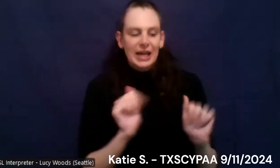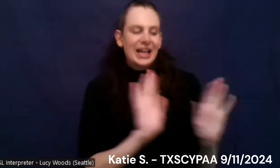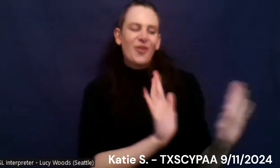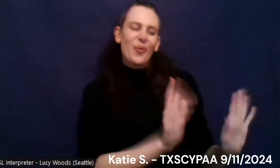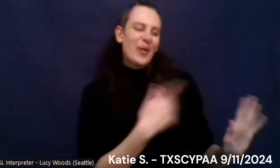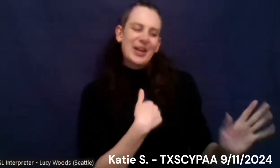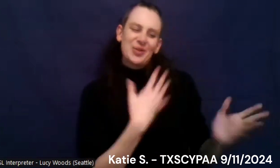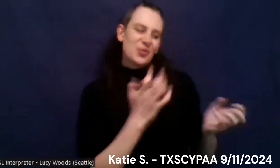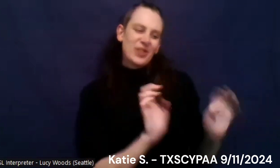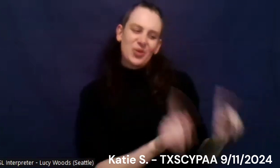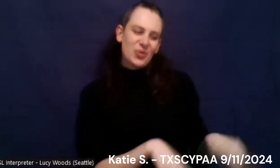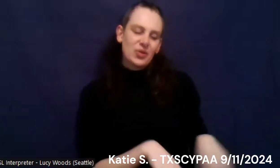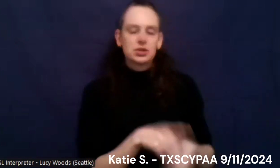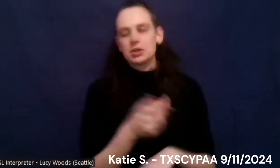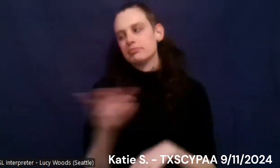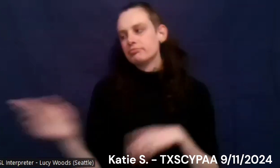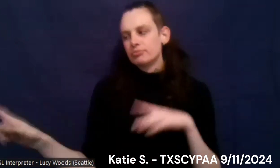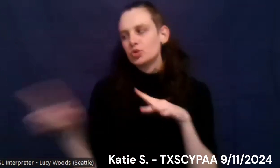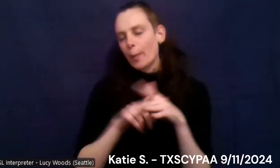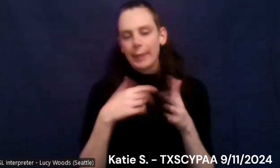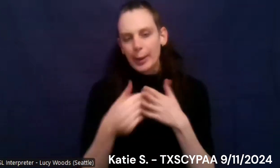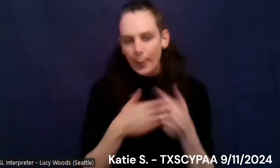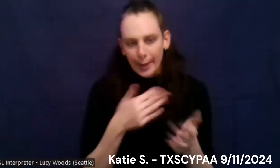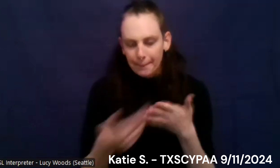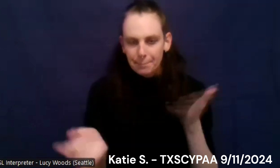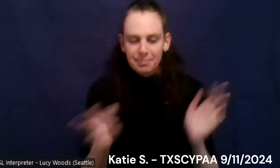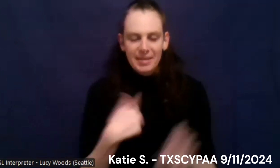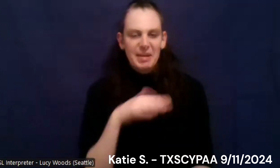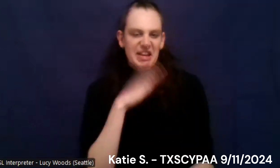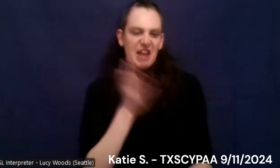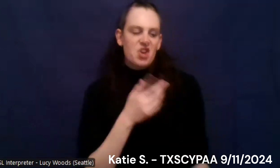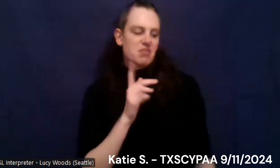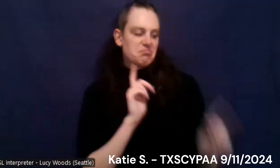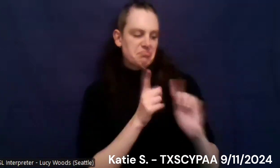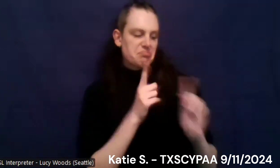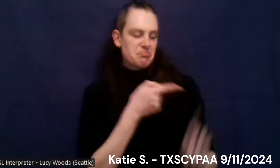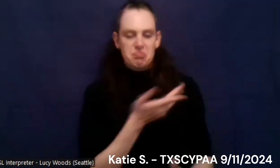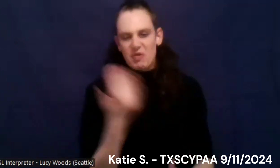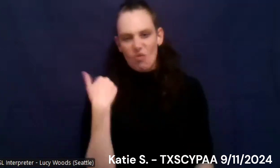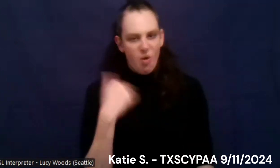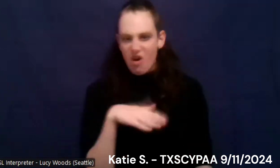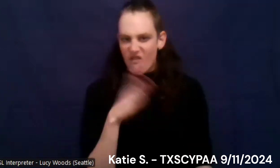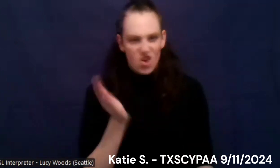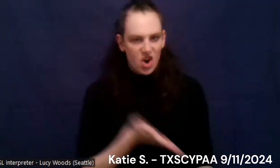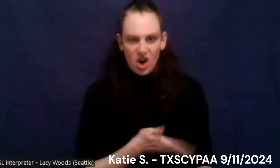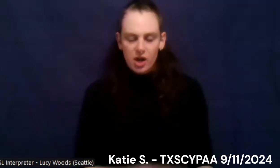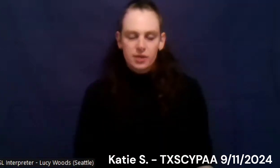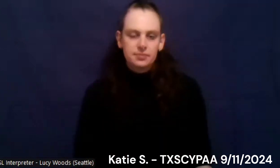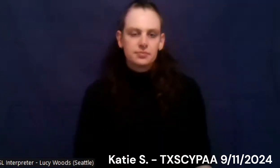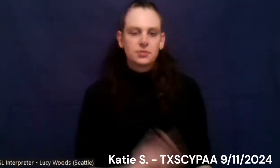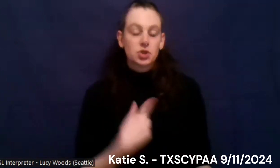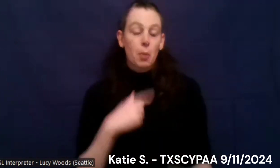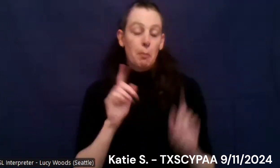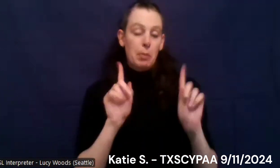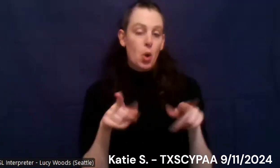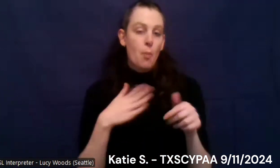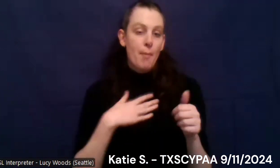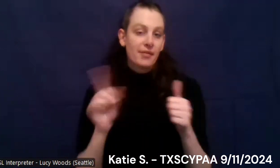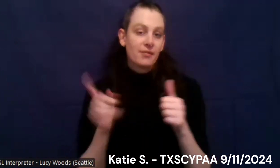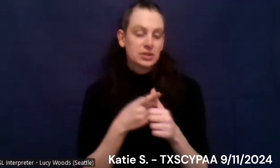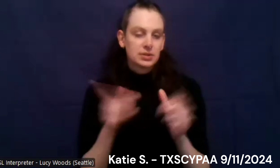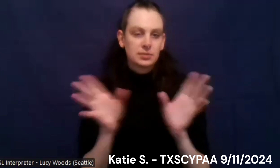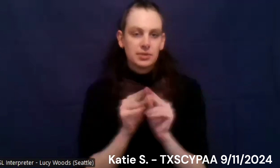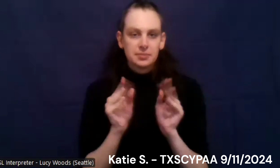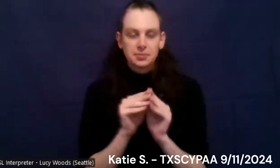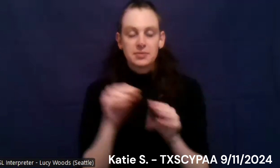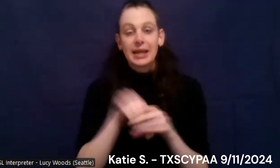she was at my door. Like, and I had never really talked to this girl before. And so I went to my first meeting in Dallas, which is